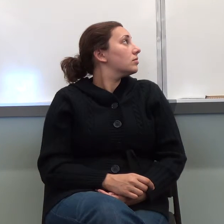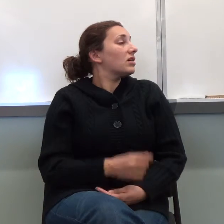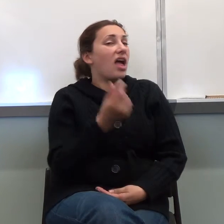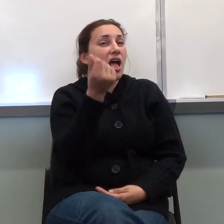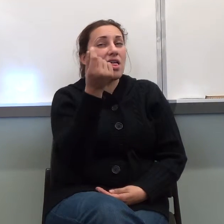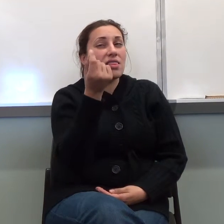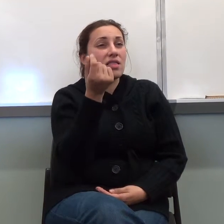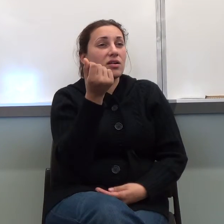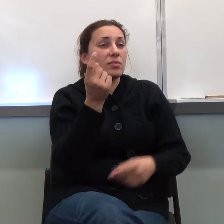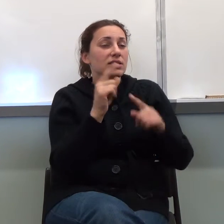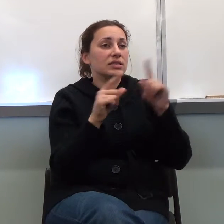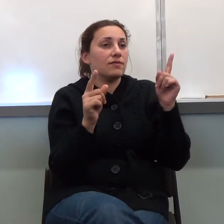We drop the percent sign,